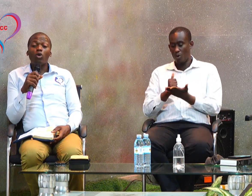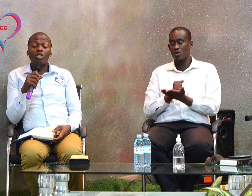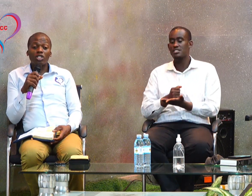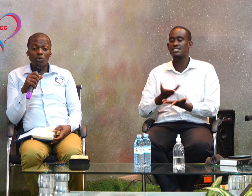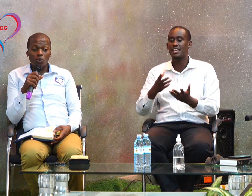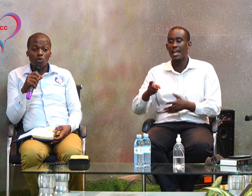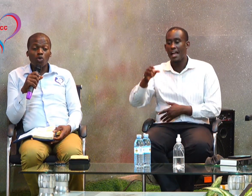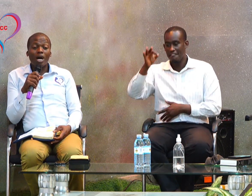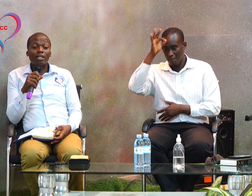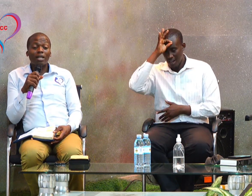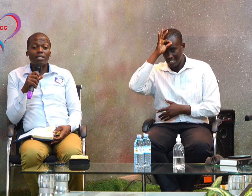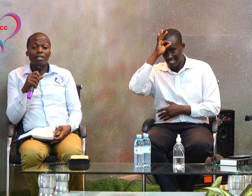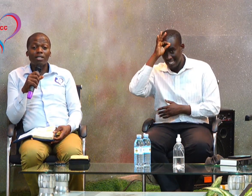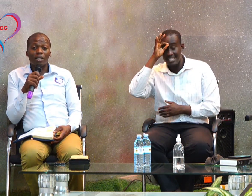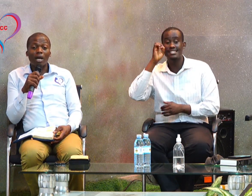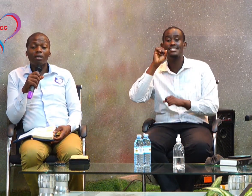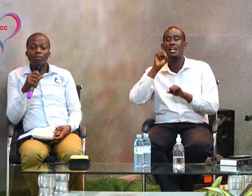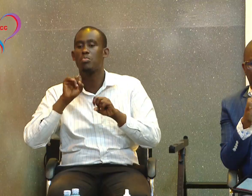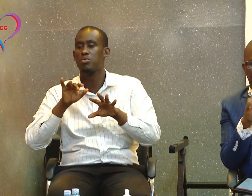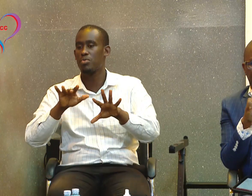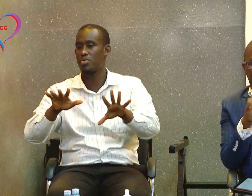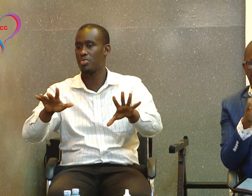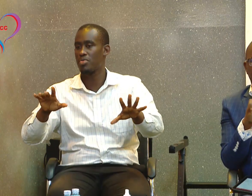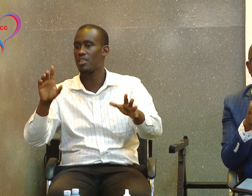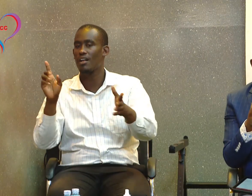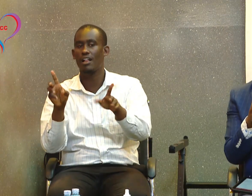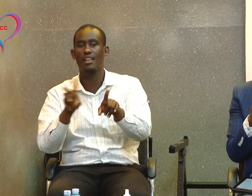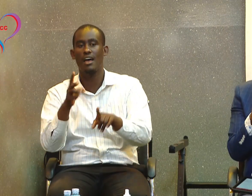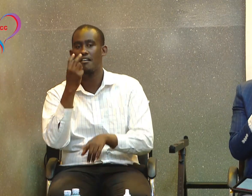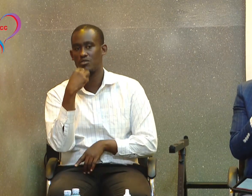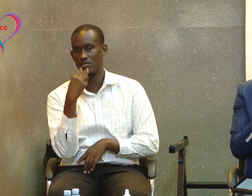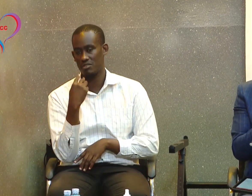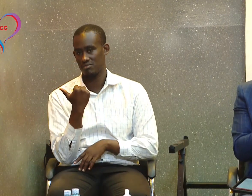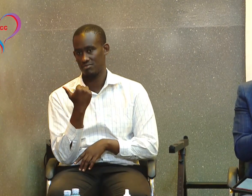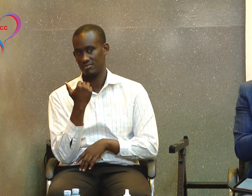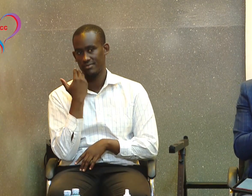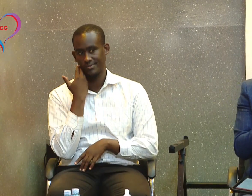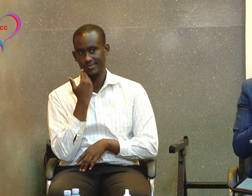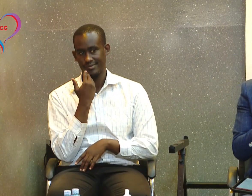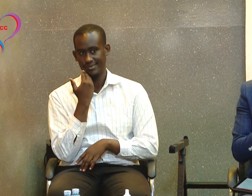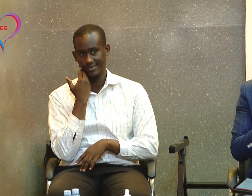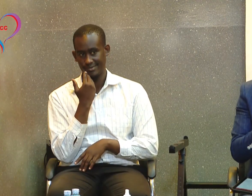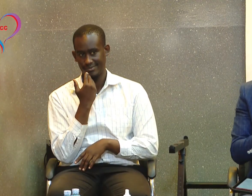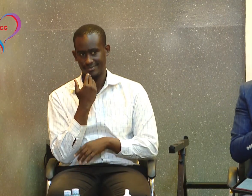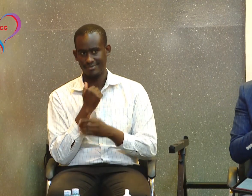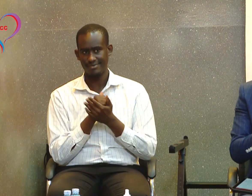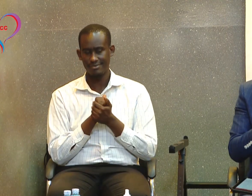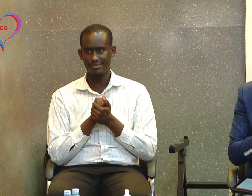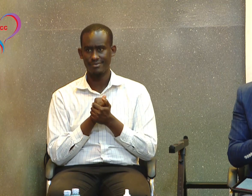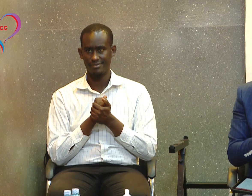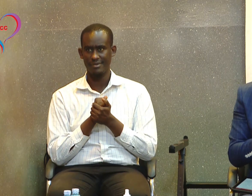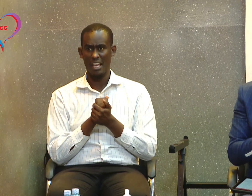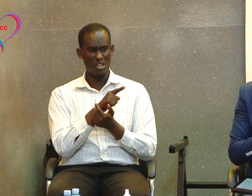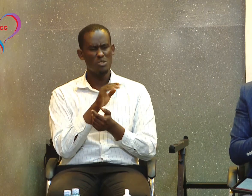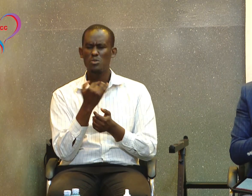kubanga obusiru bukwatanga senyiga. You just find yourself till now you're a fool like him. Because how can you say that you love